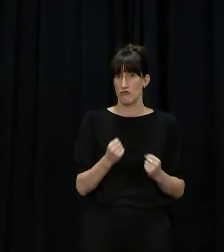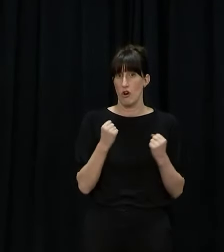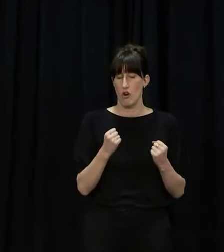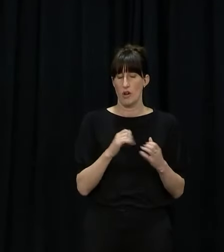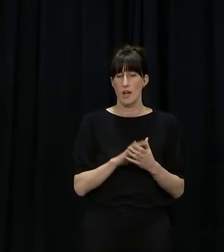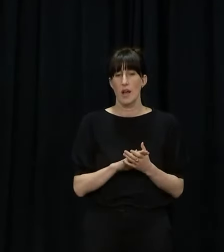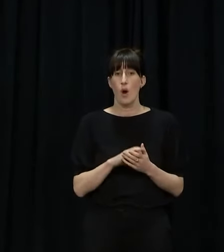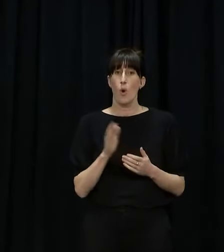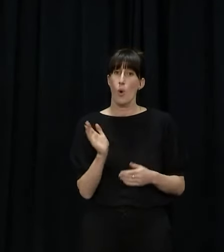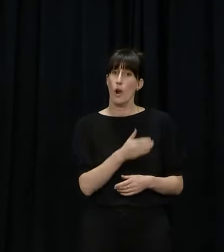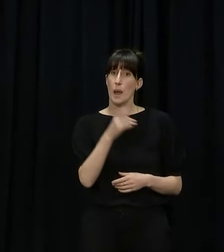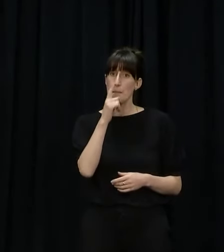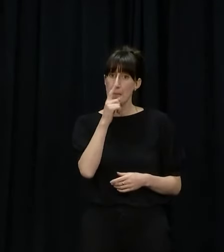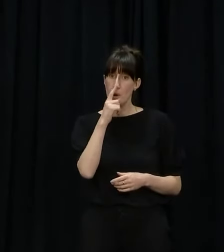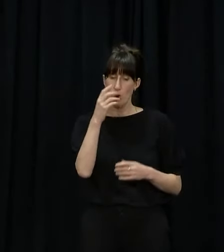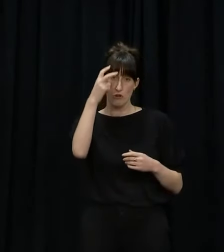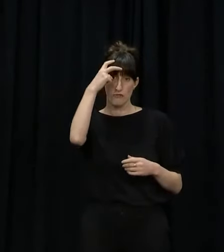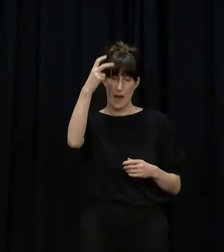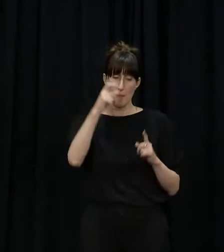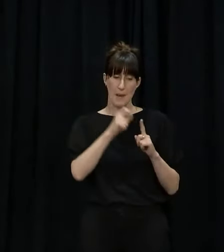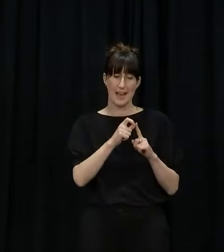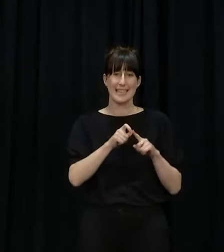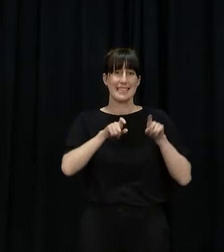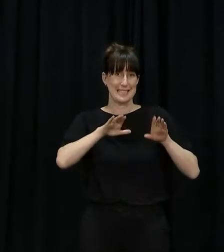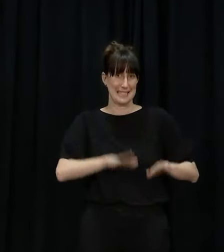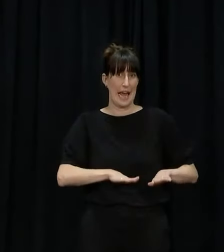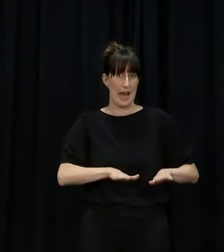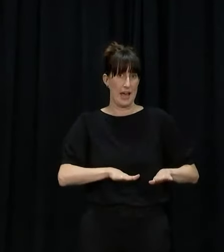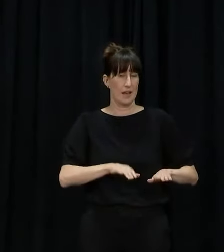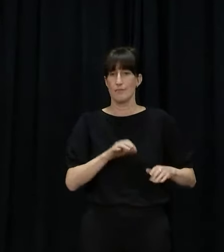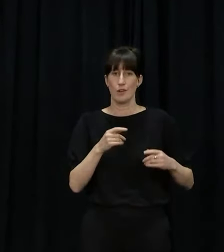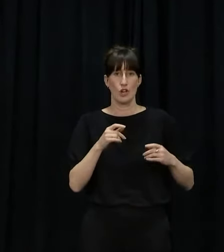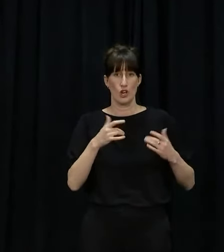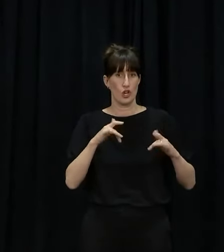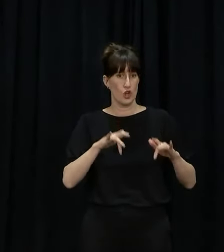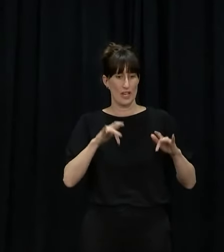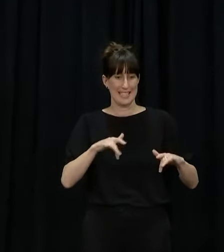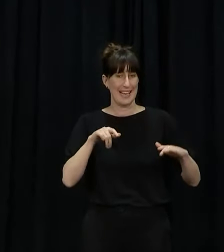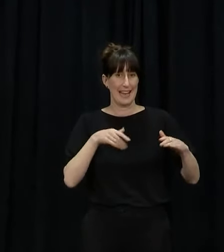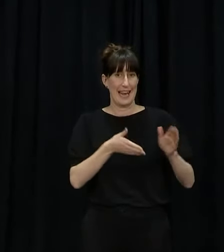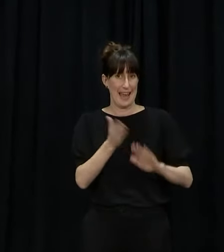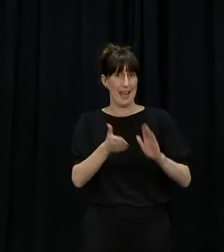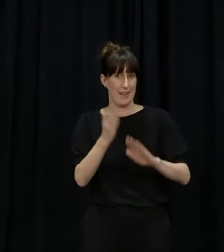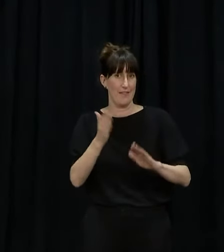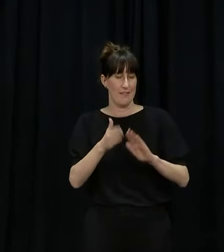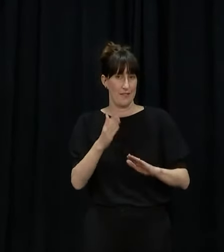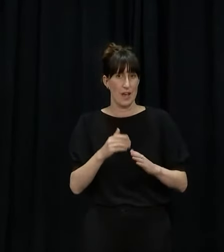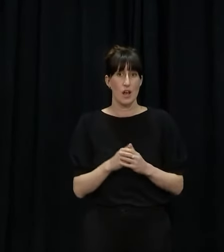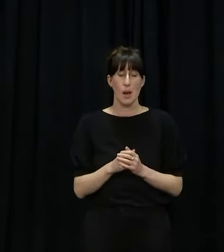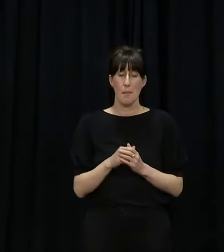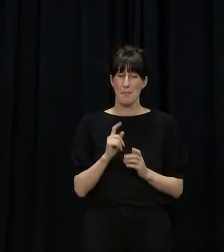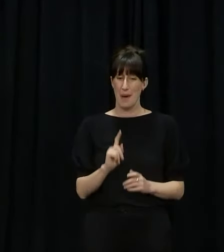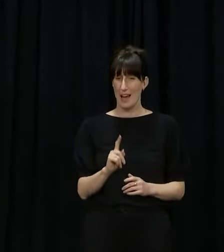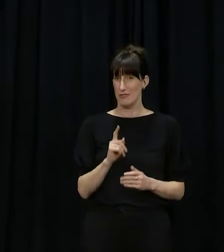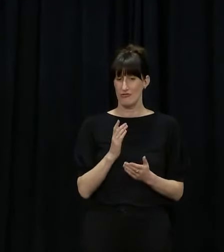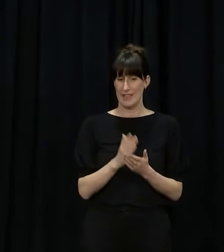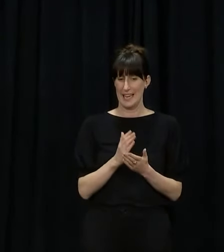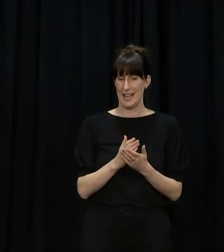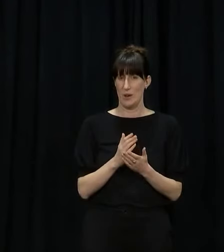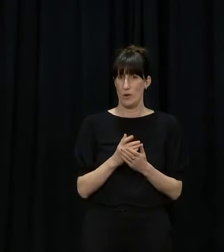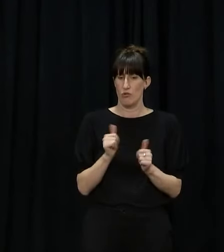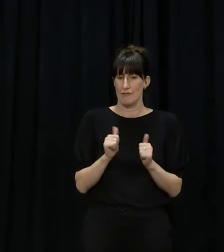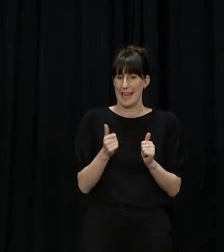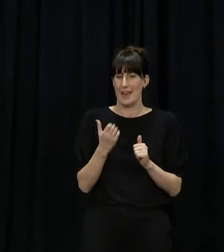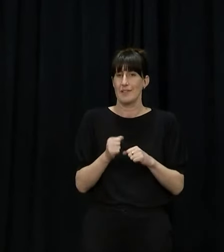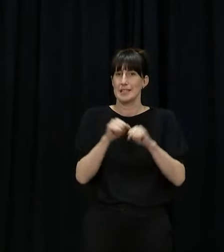protocols. But here is where our practice of what we call cohorting is really helpful. People generally arrive at the